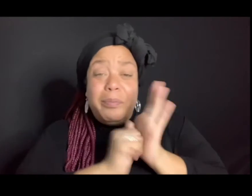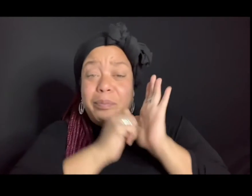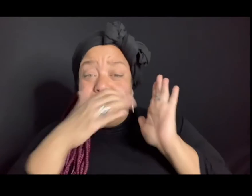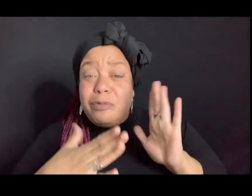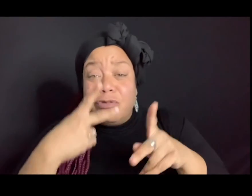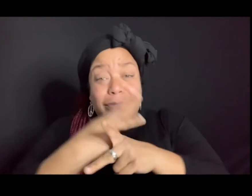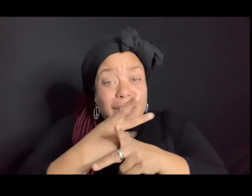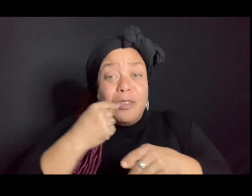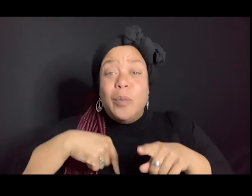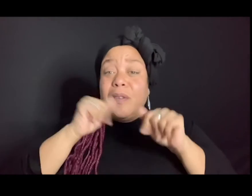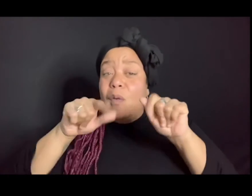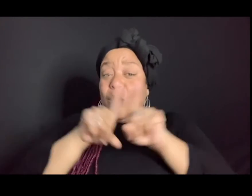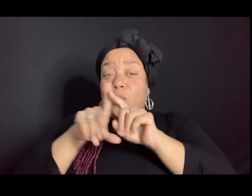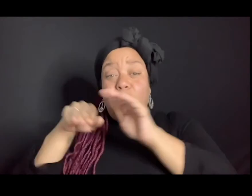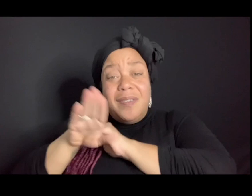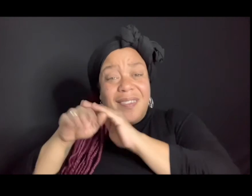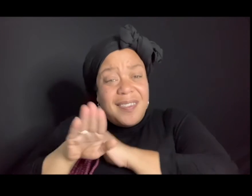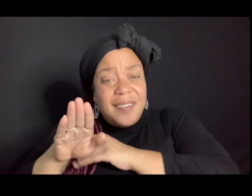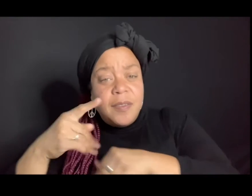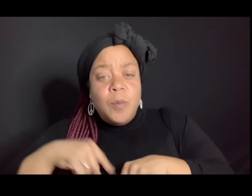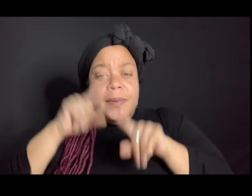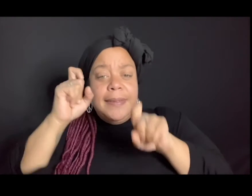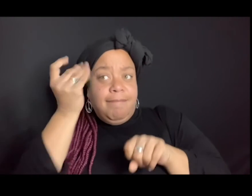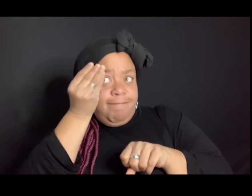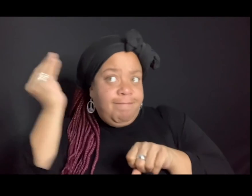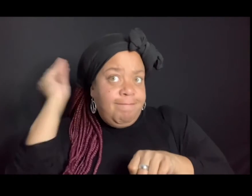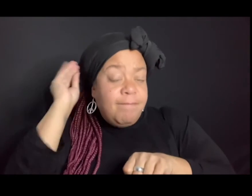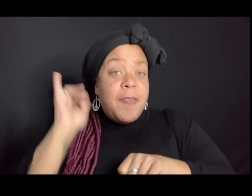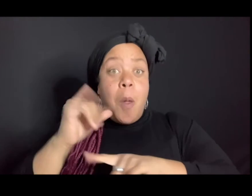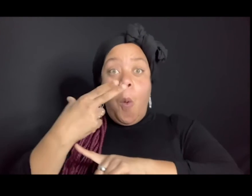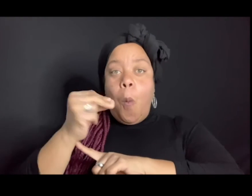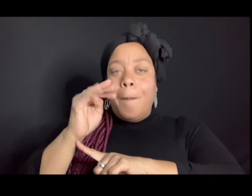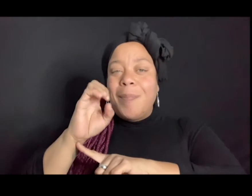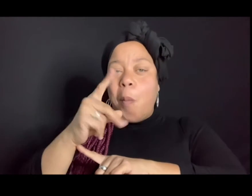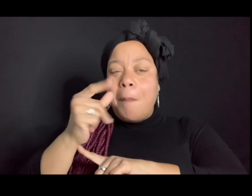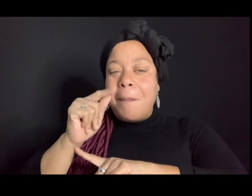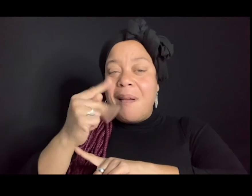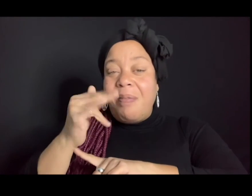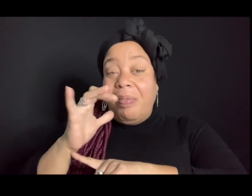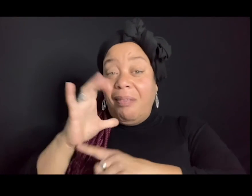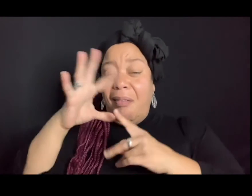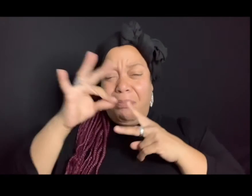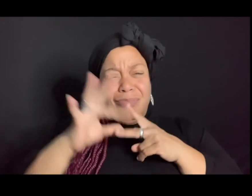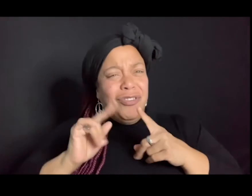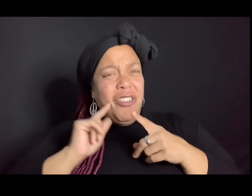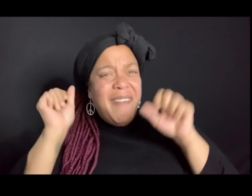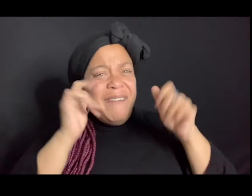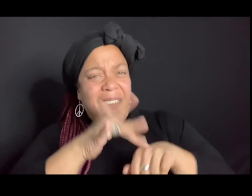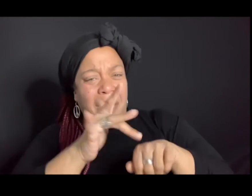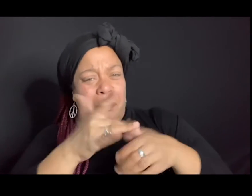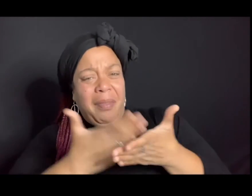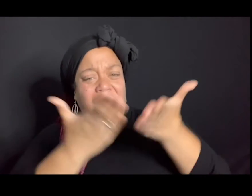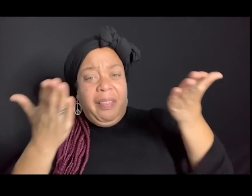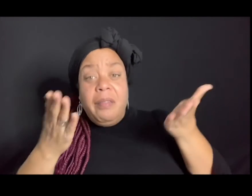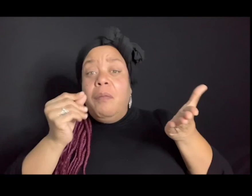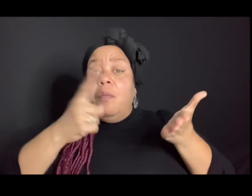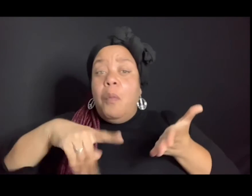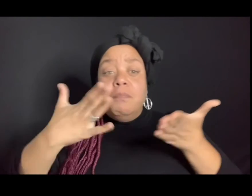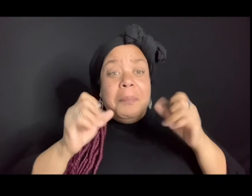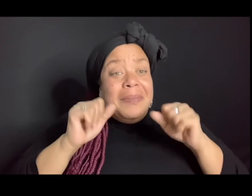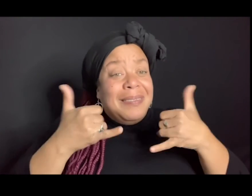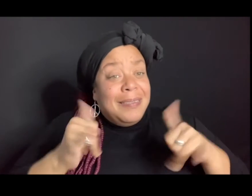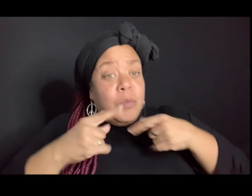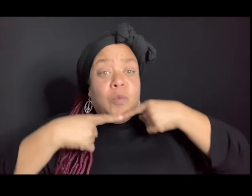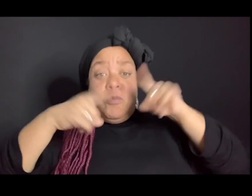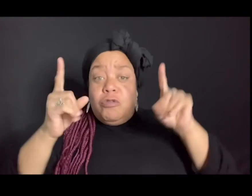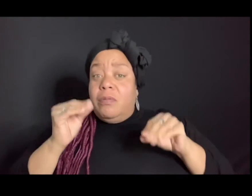access it. We need to keep in mind that homeopathic options were available, and those still might work for some people, and other parts of the world still use